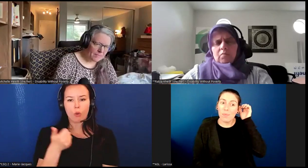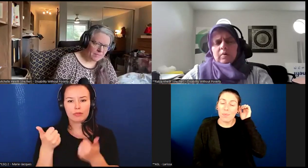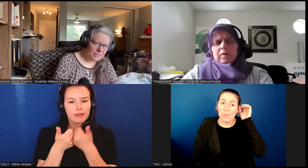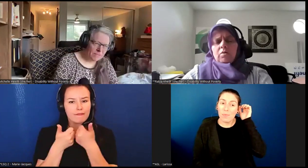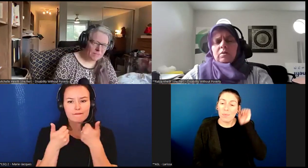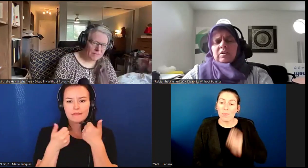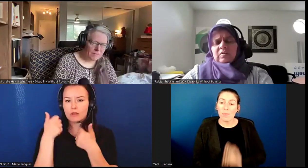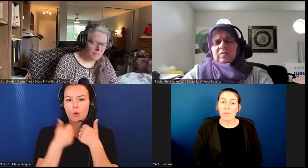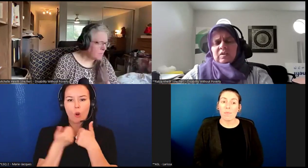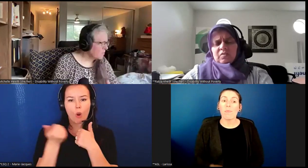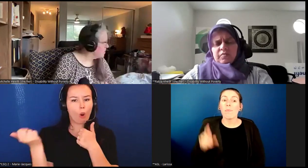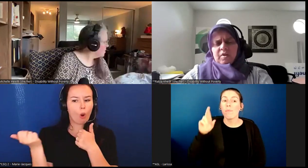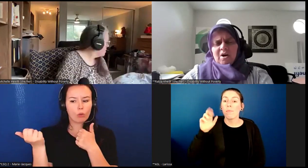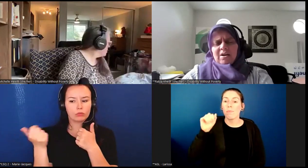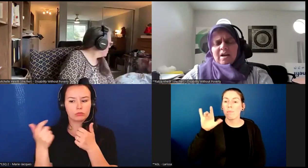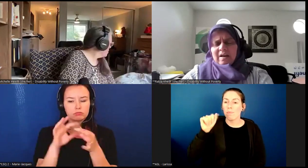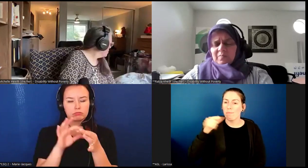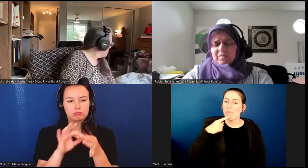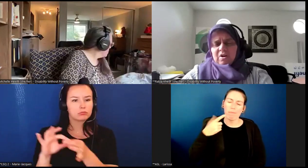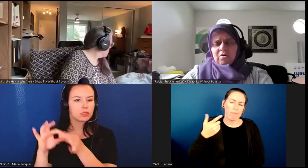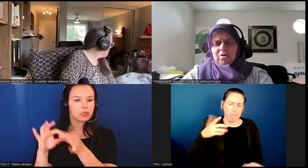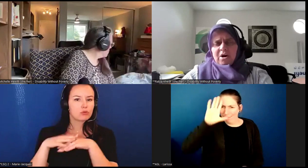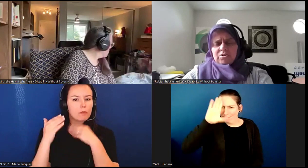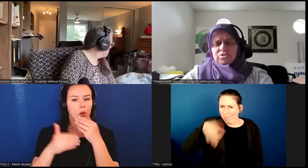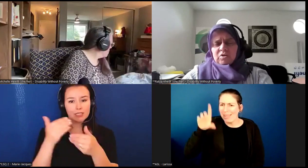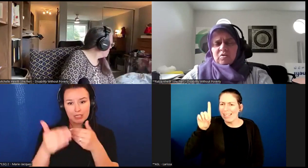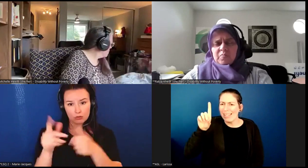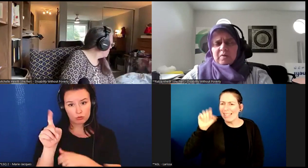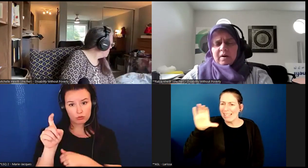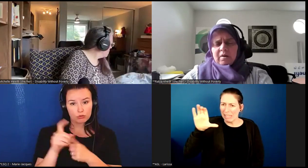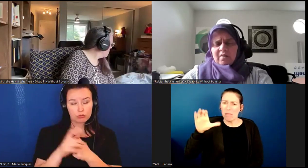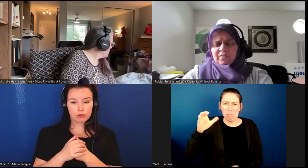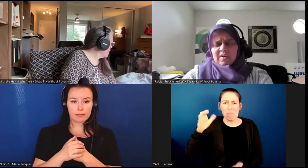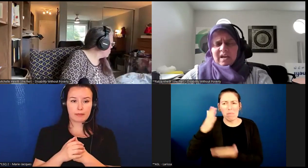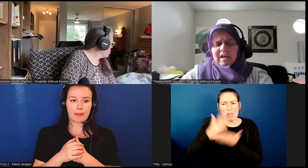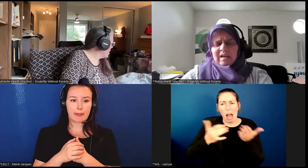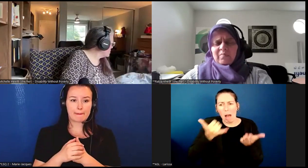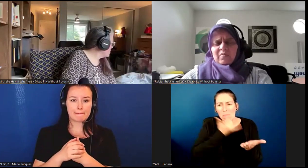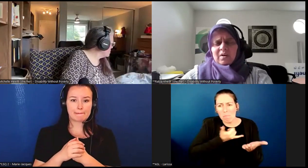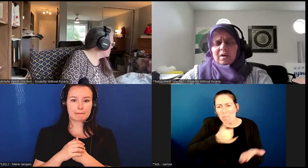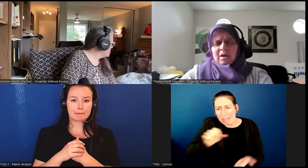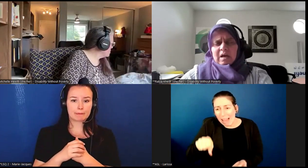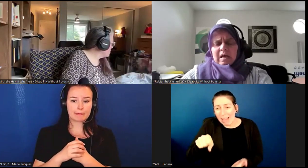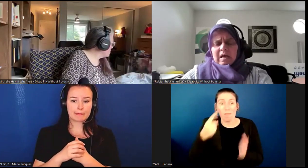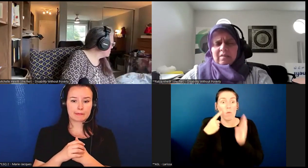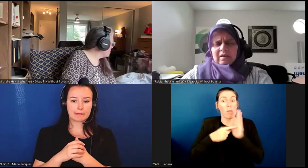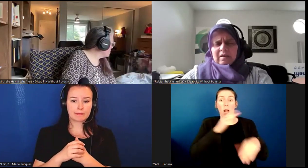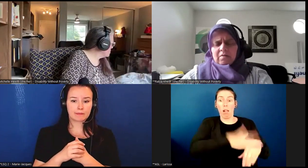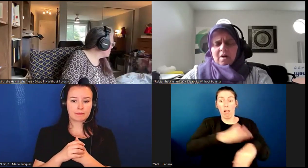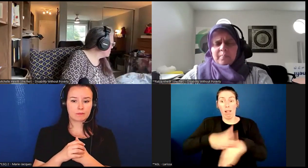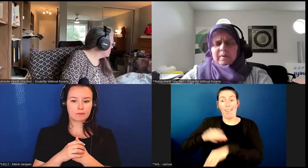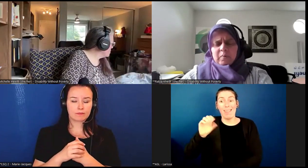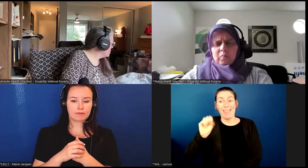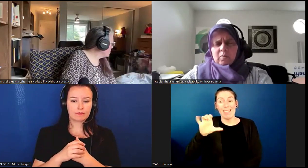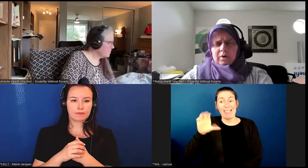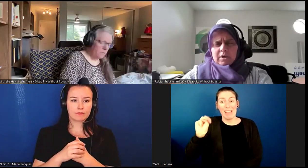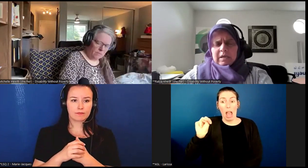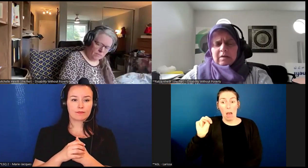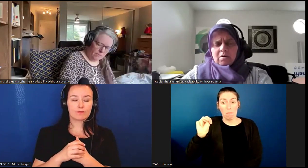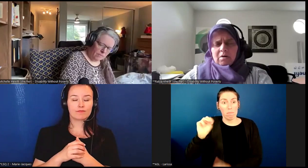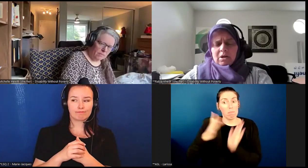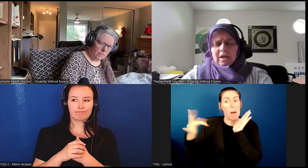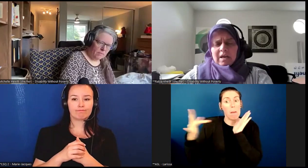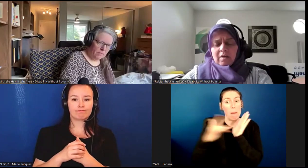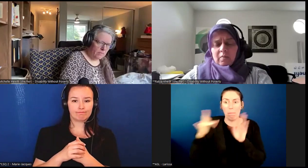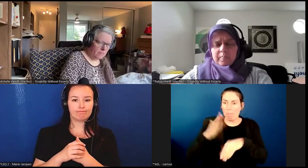Well, we know the DTC is flawed. As Michelle cautioned, beware of scams. There are people